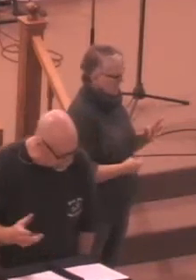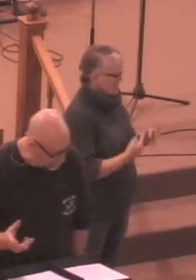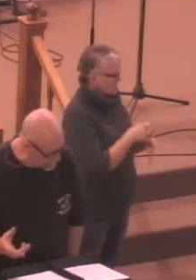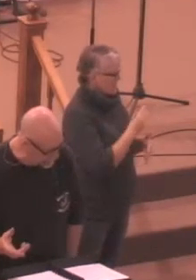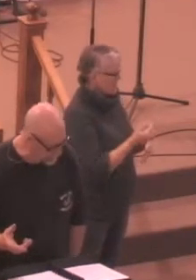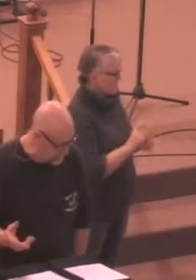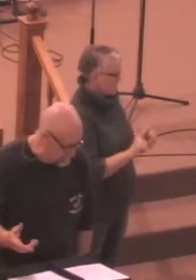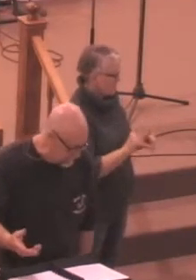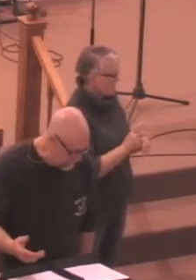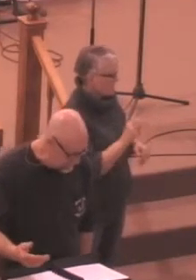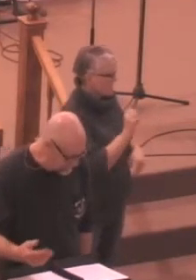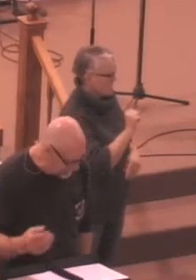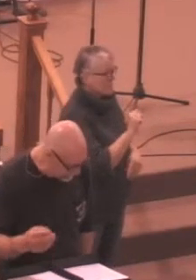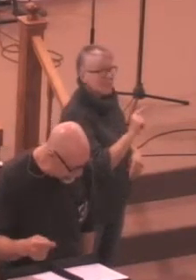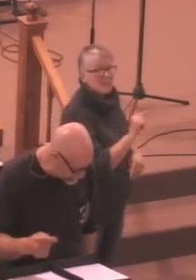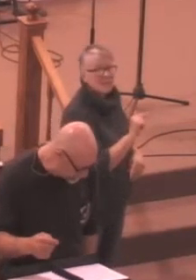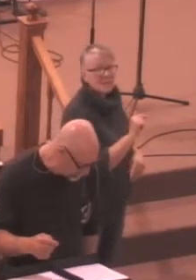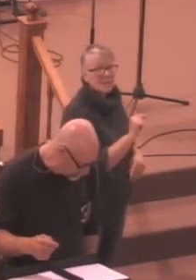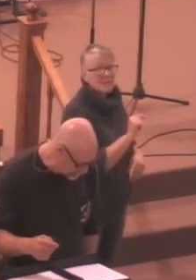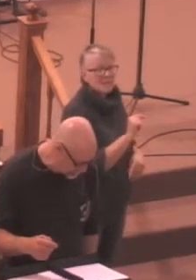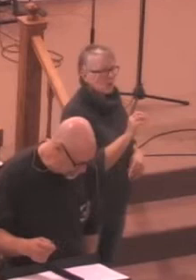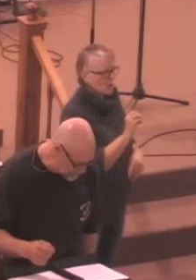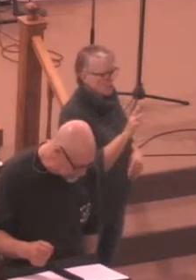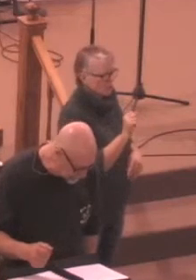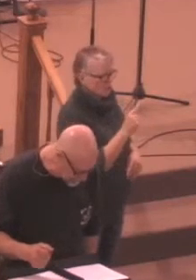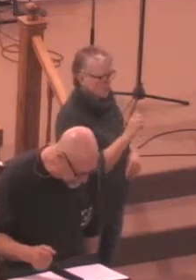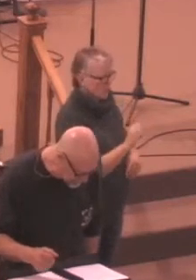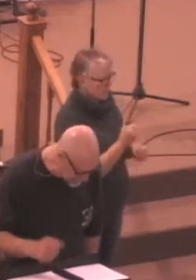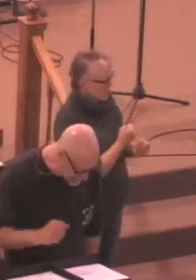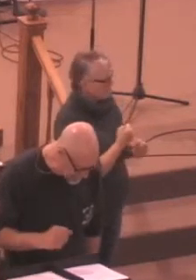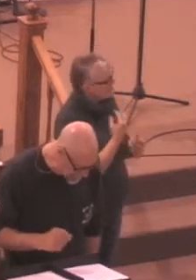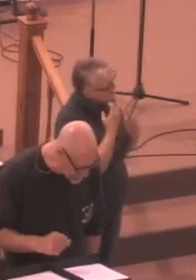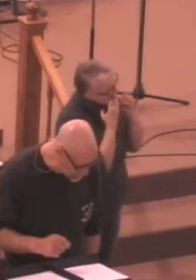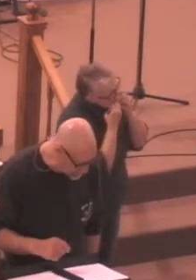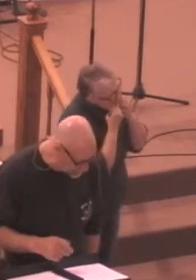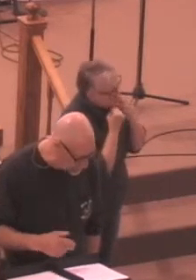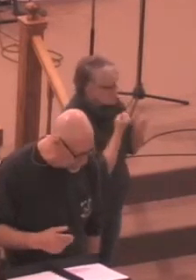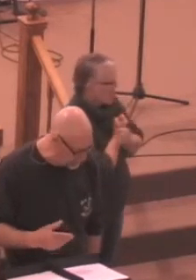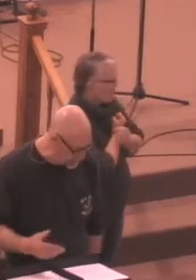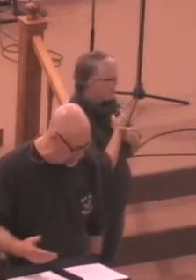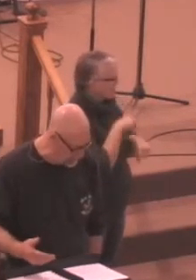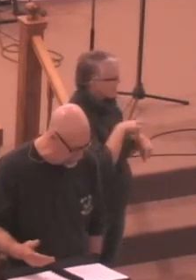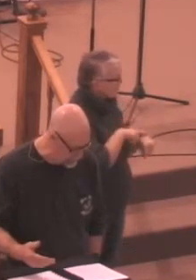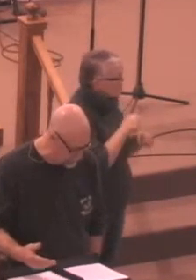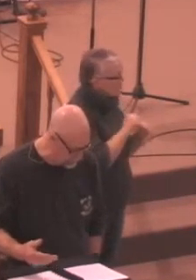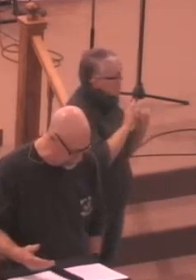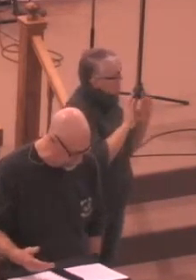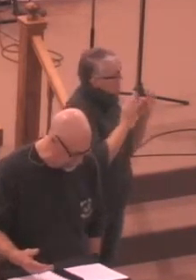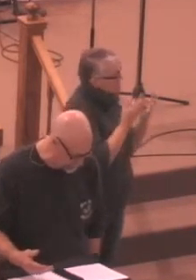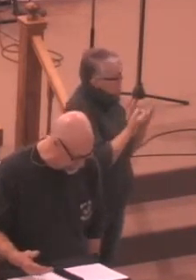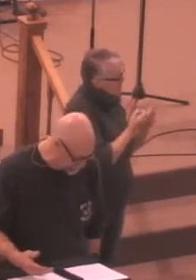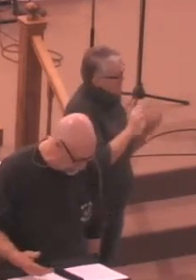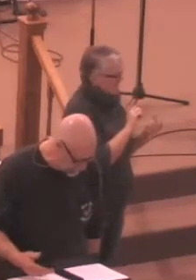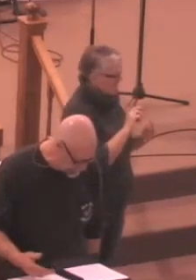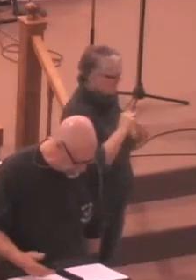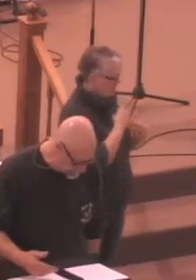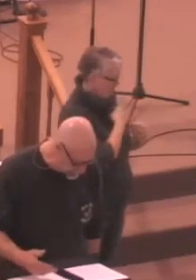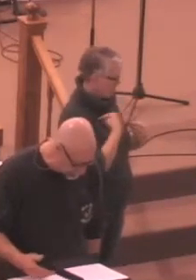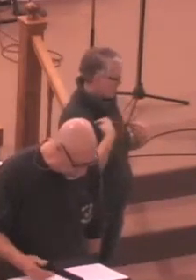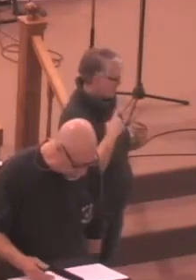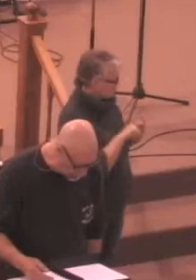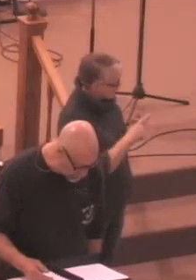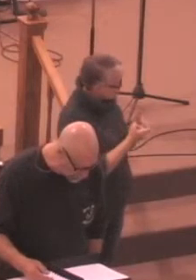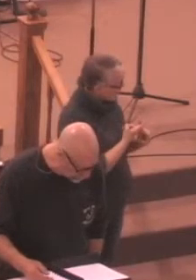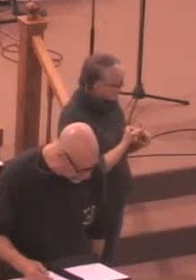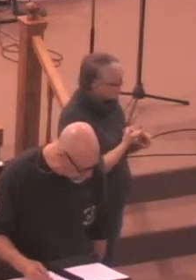you. The storge love is, it's an affectionate love. This love exists naturally between family members and friends, such as